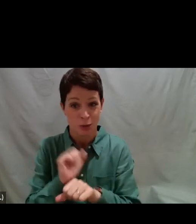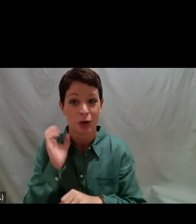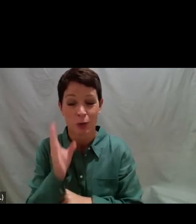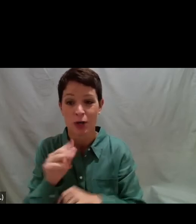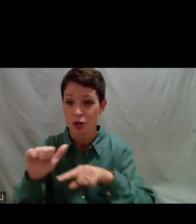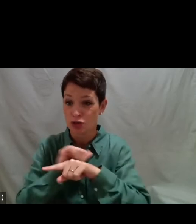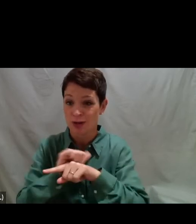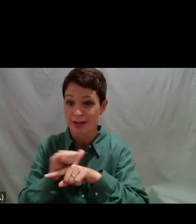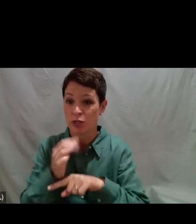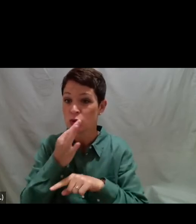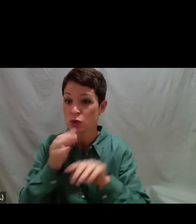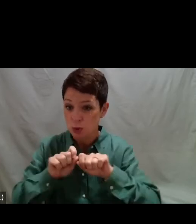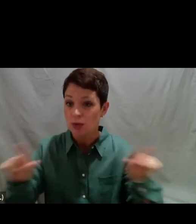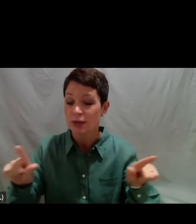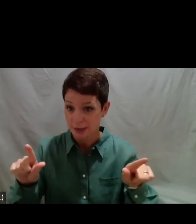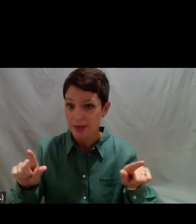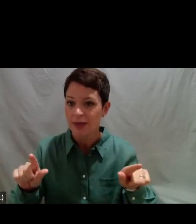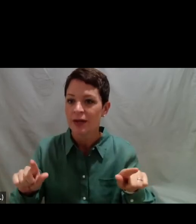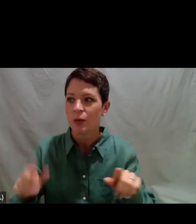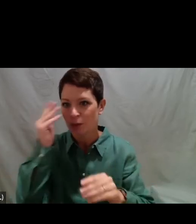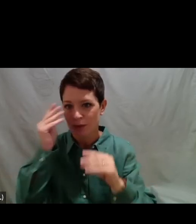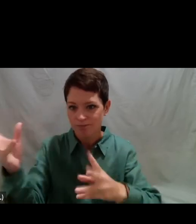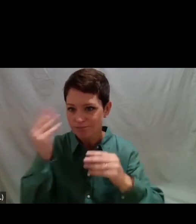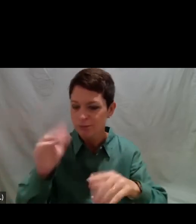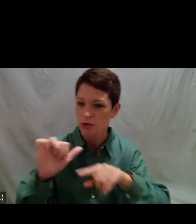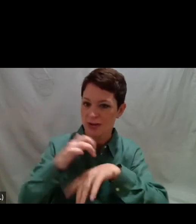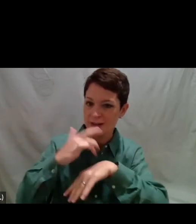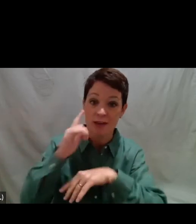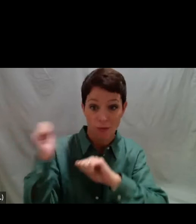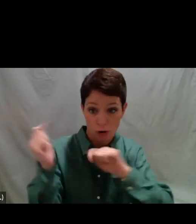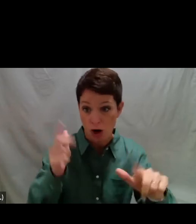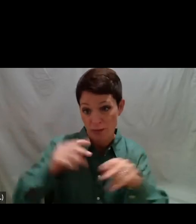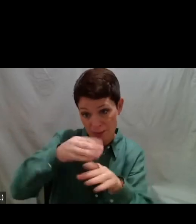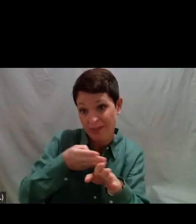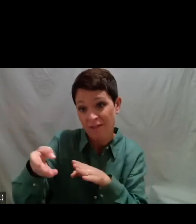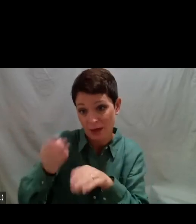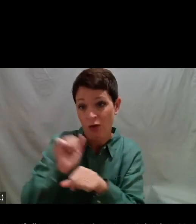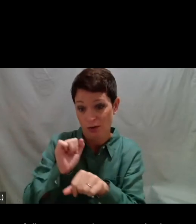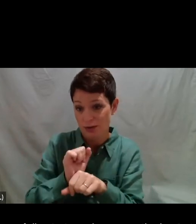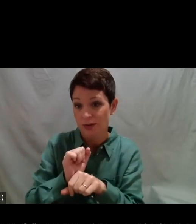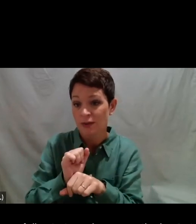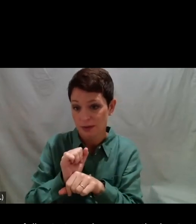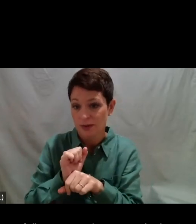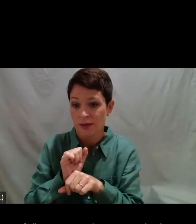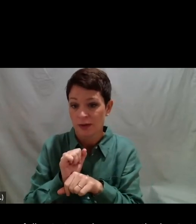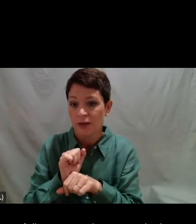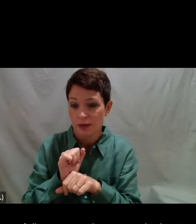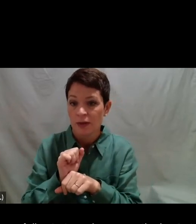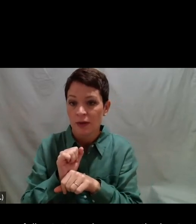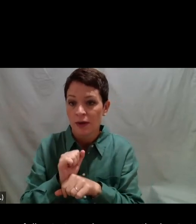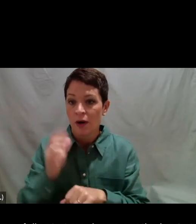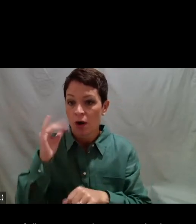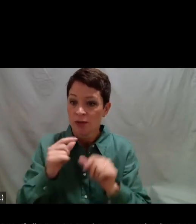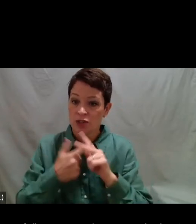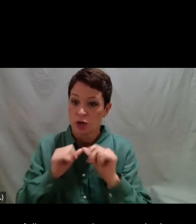out shortly. That bulletin will be out, and there will be some training available for everyone in the field to hopefully start